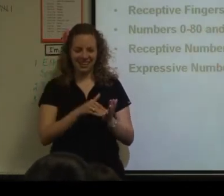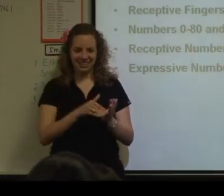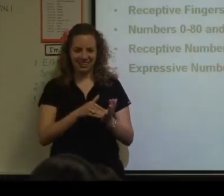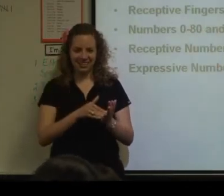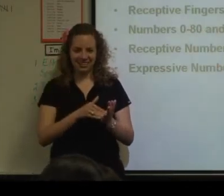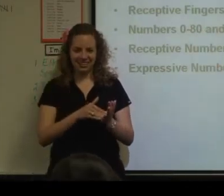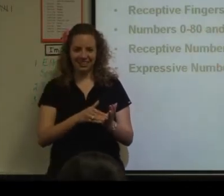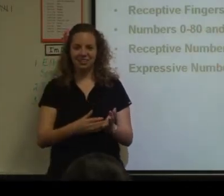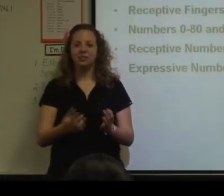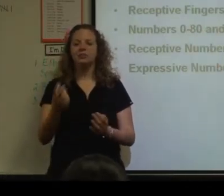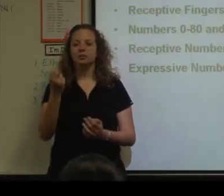2012.